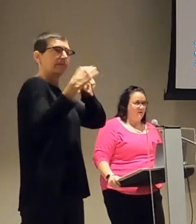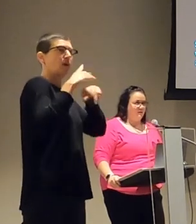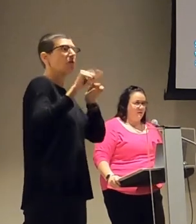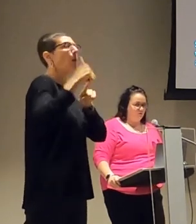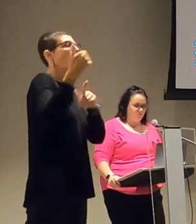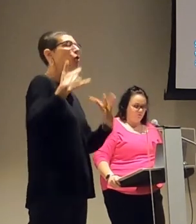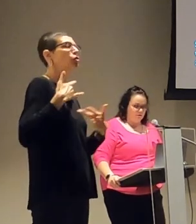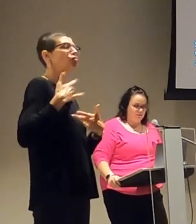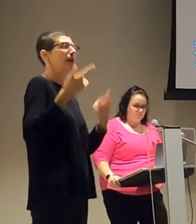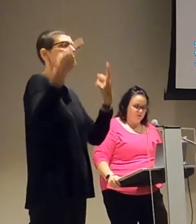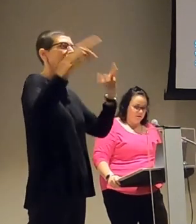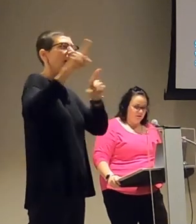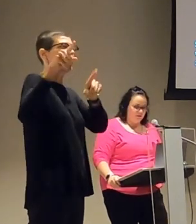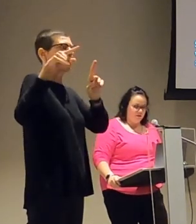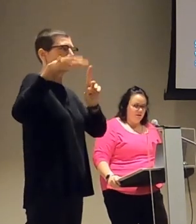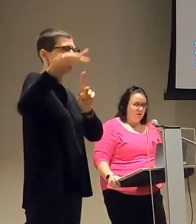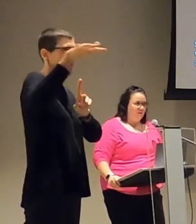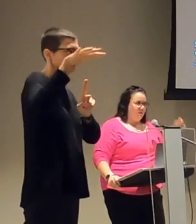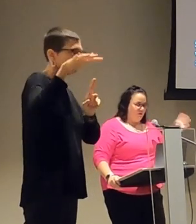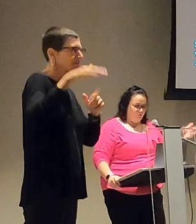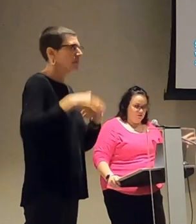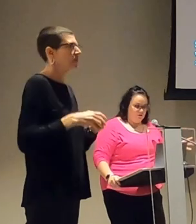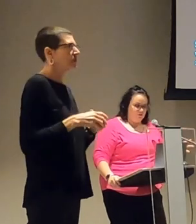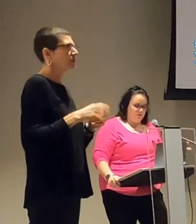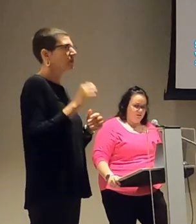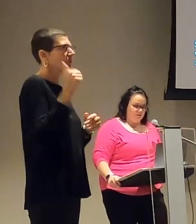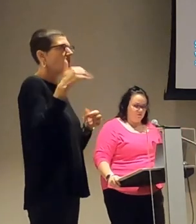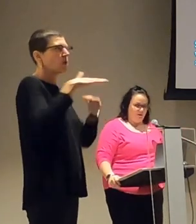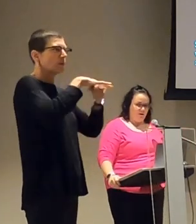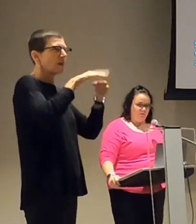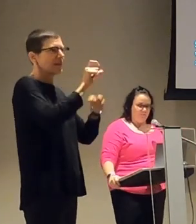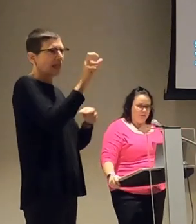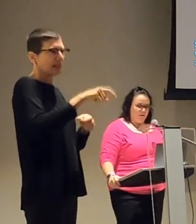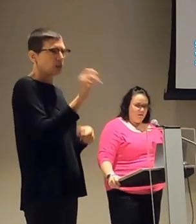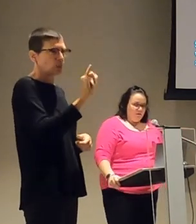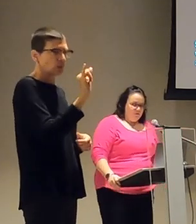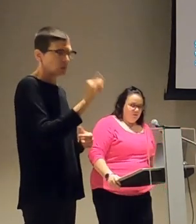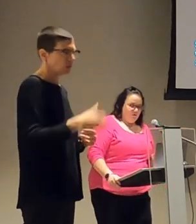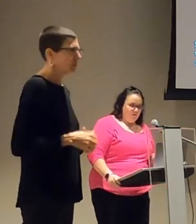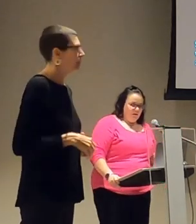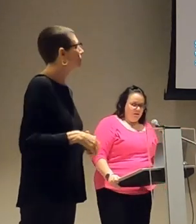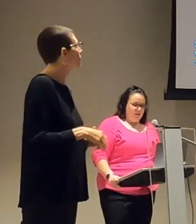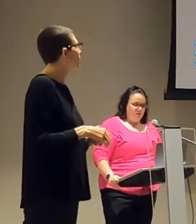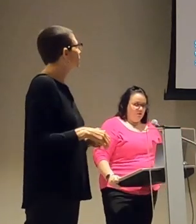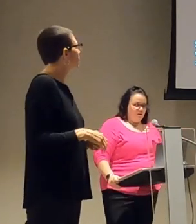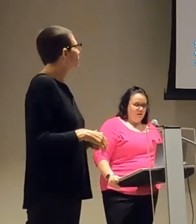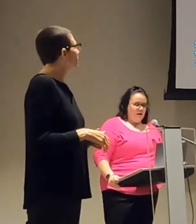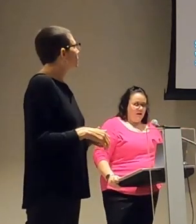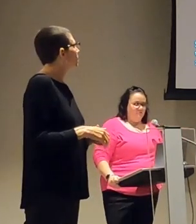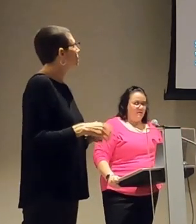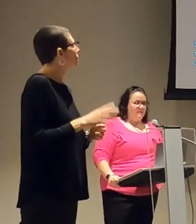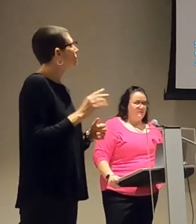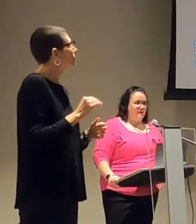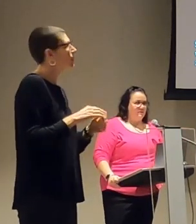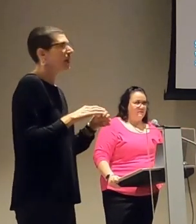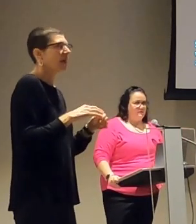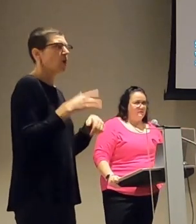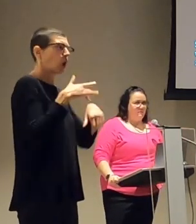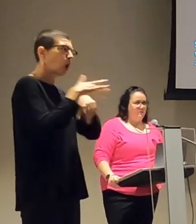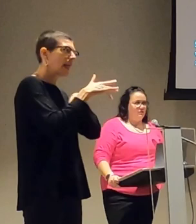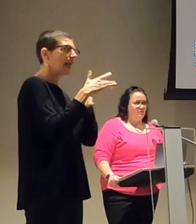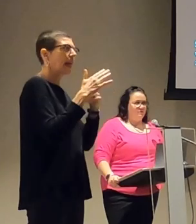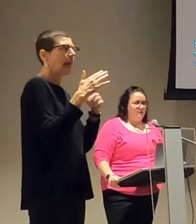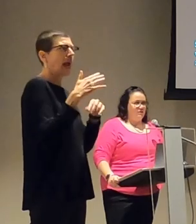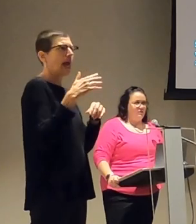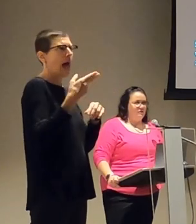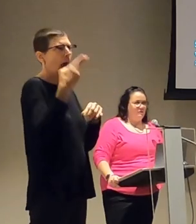happening in Florence, in particular, other regions of Italy as well. So in the early and high Renaissance,